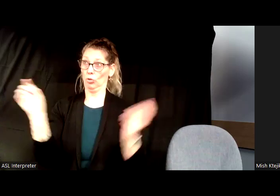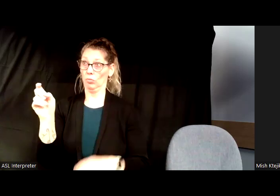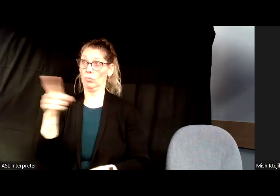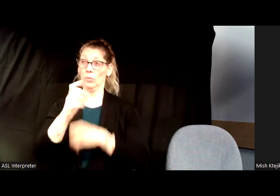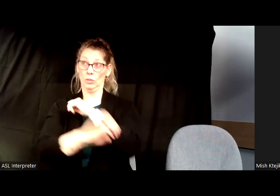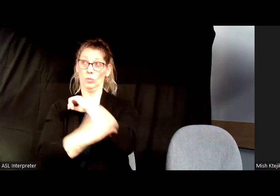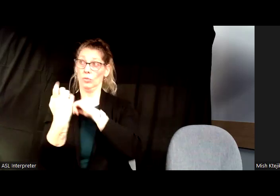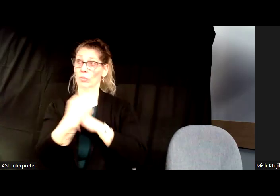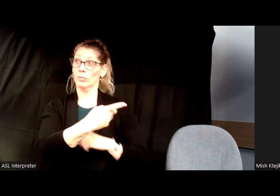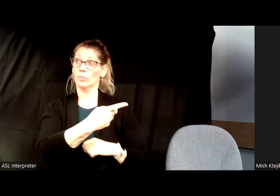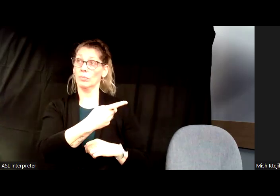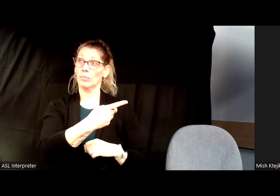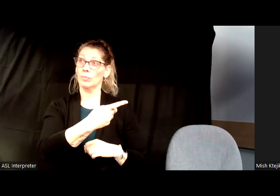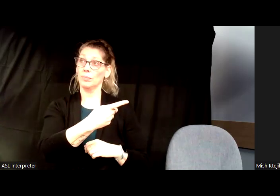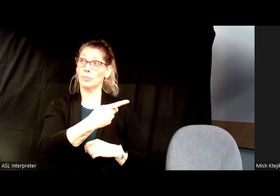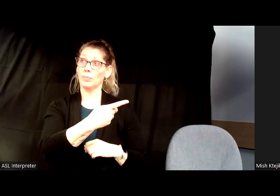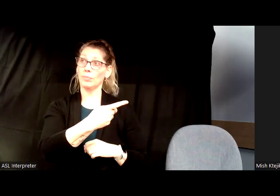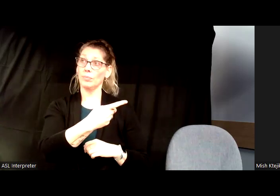Is that clear? Yes, Eric.